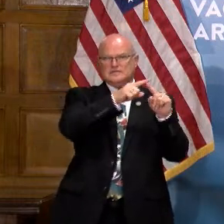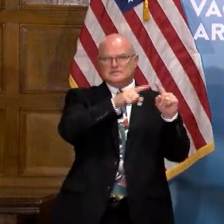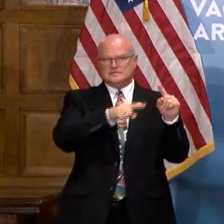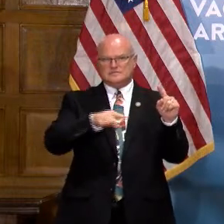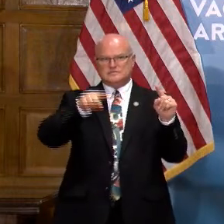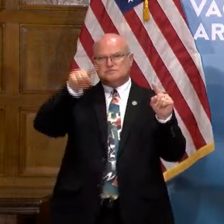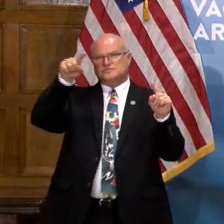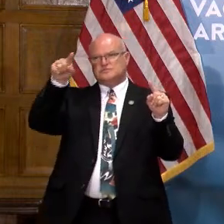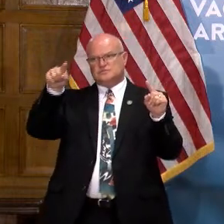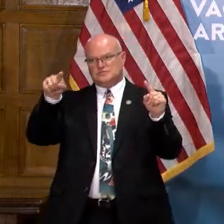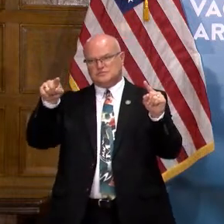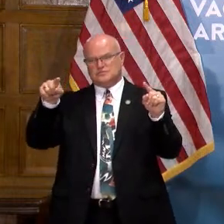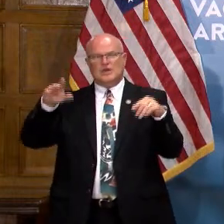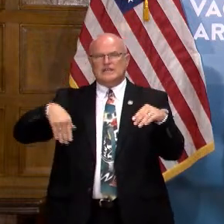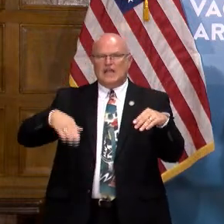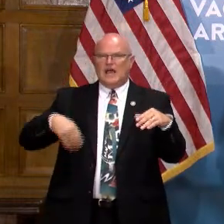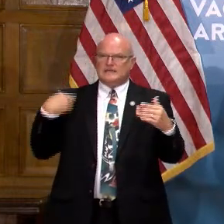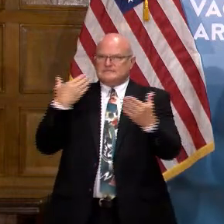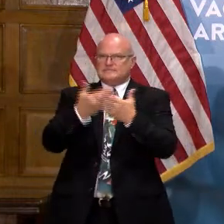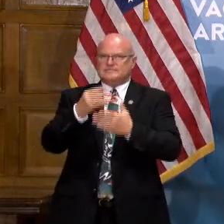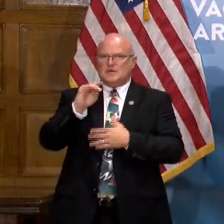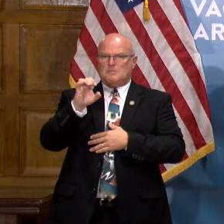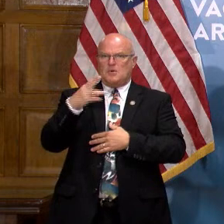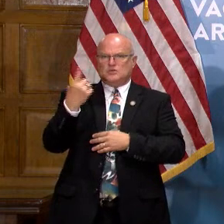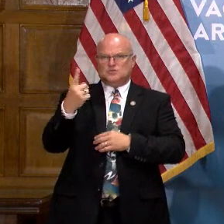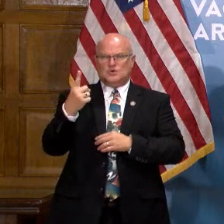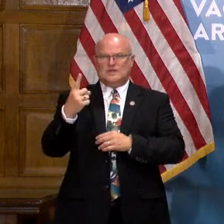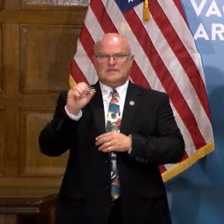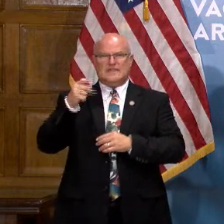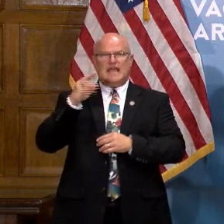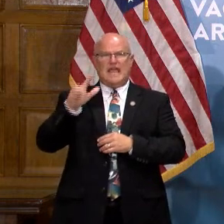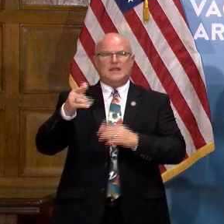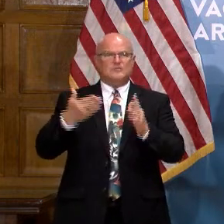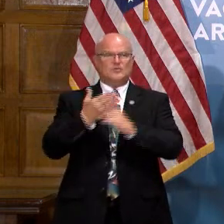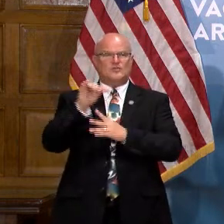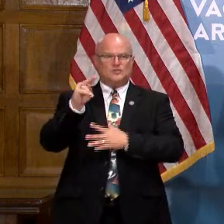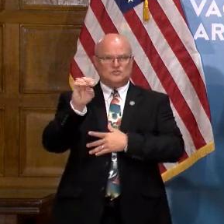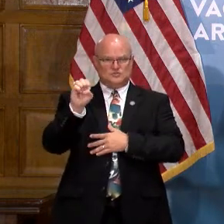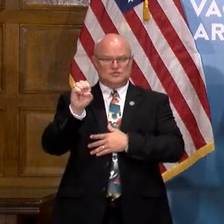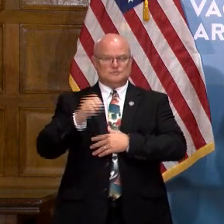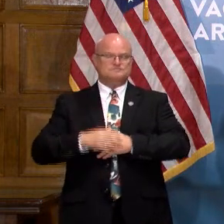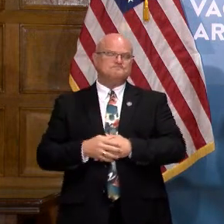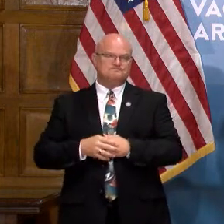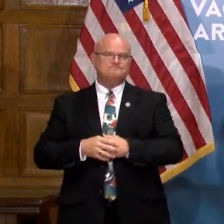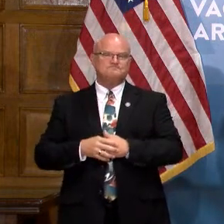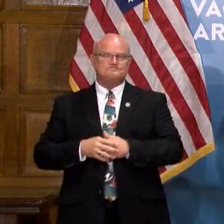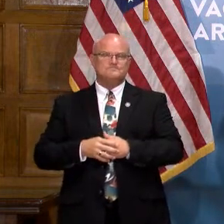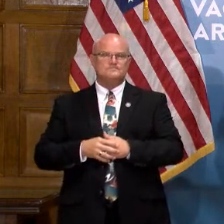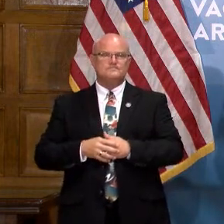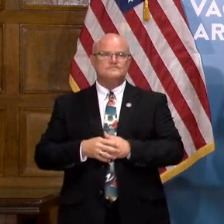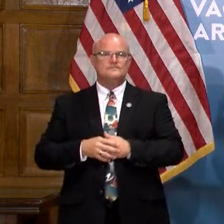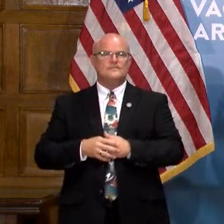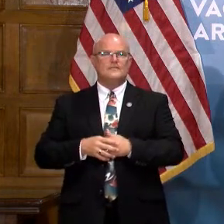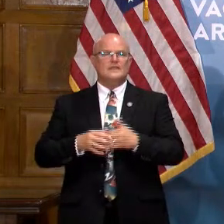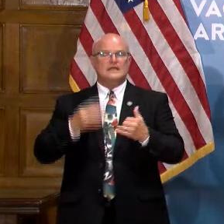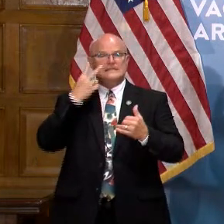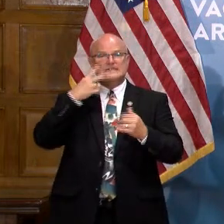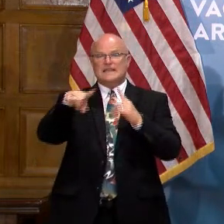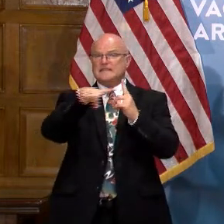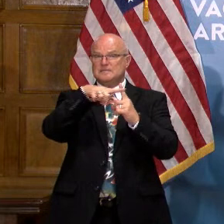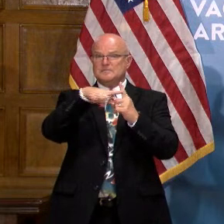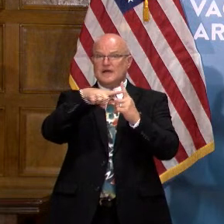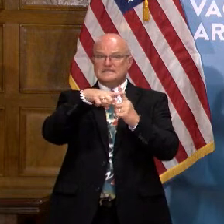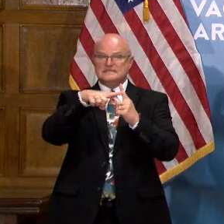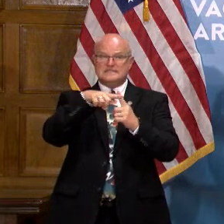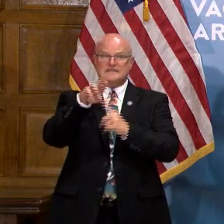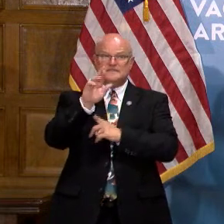to the level yet that we were in the April through June time frame. And then we see the